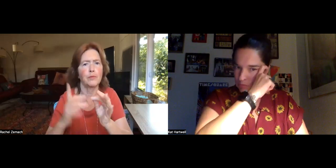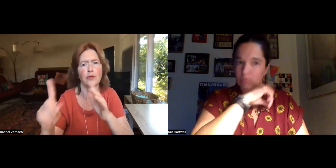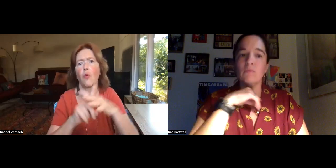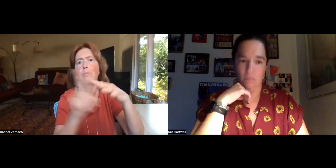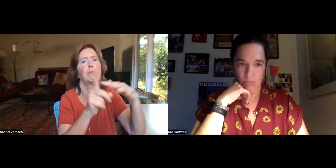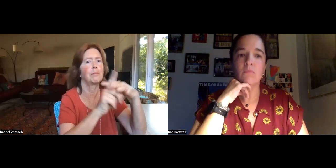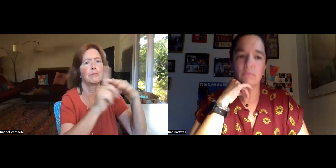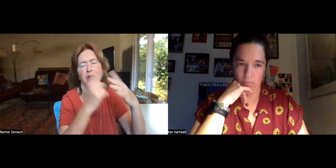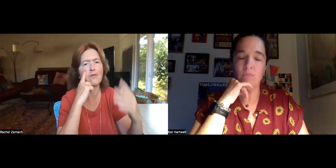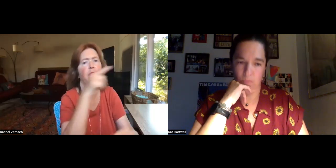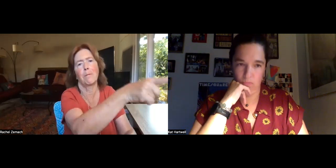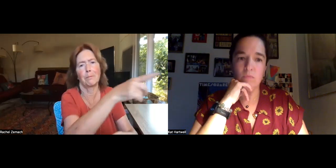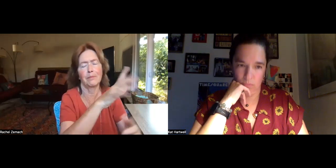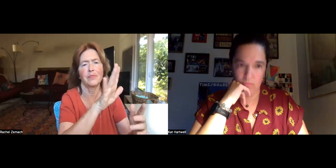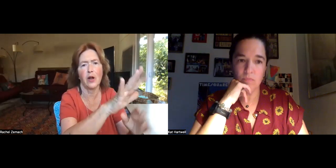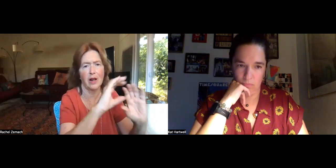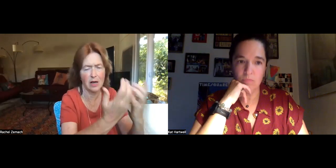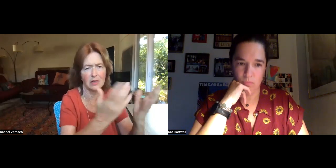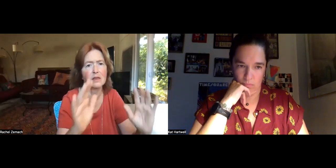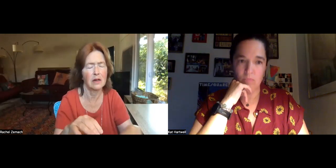interpreters for them.